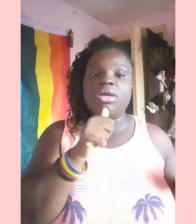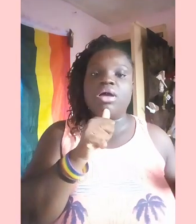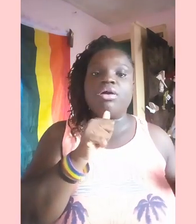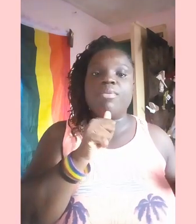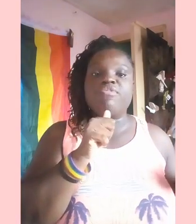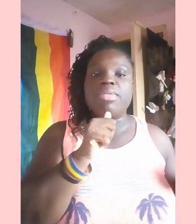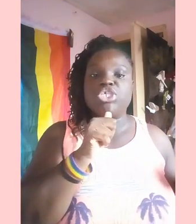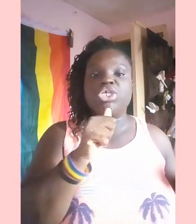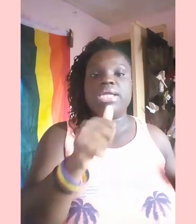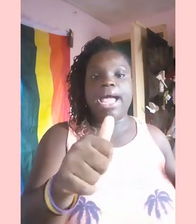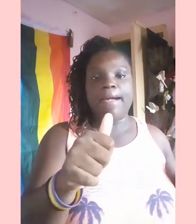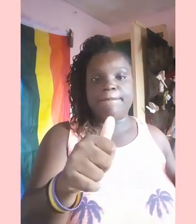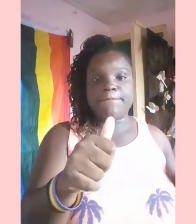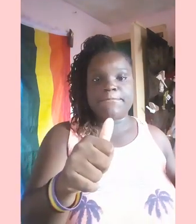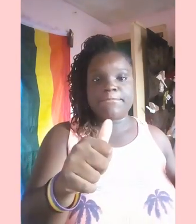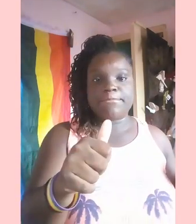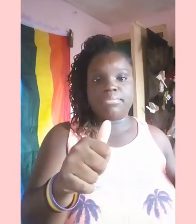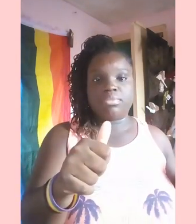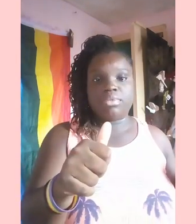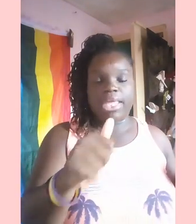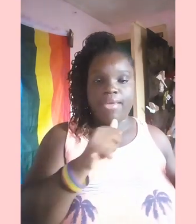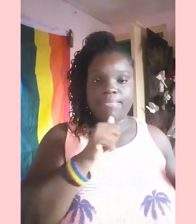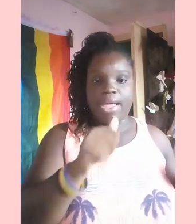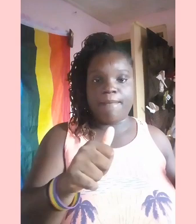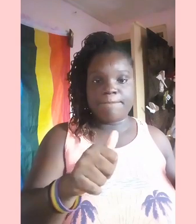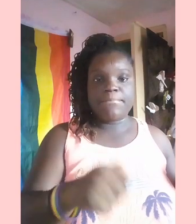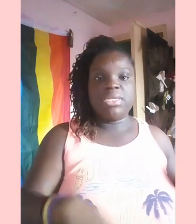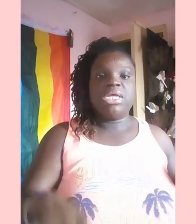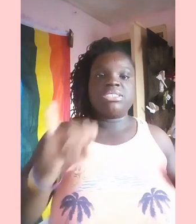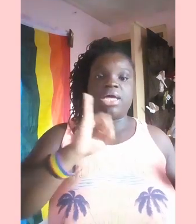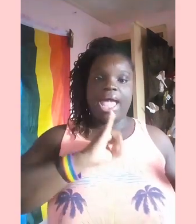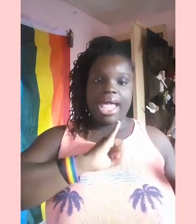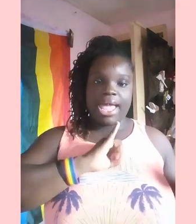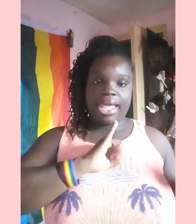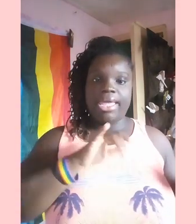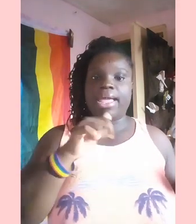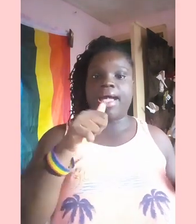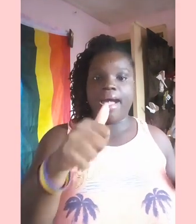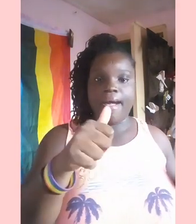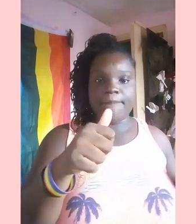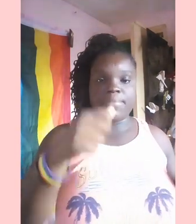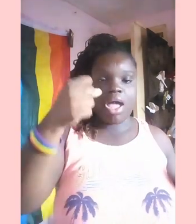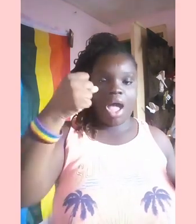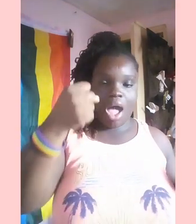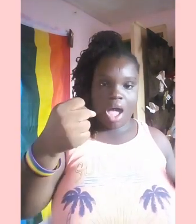finger coming from the chin, yeah, so I am a